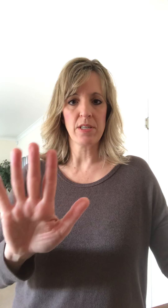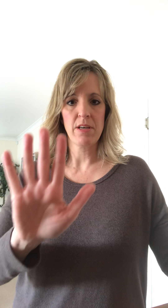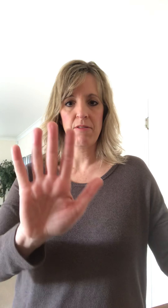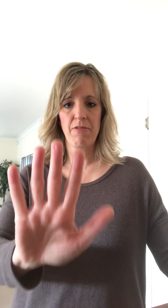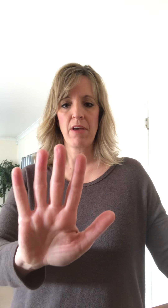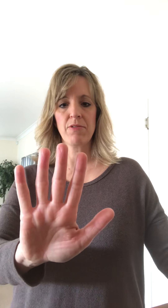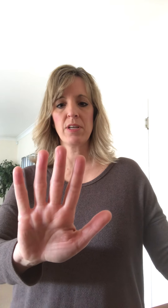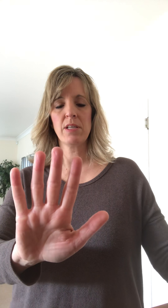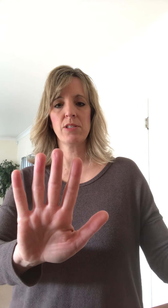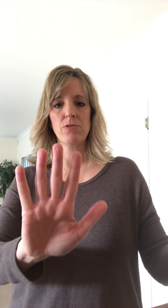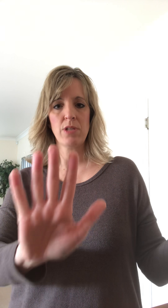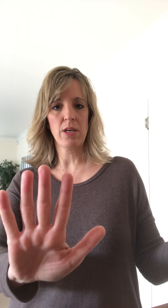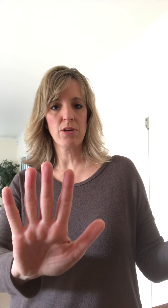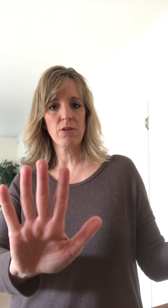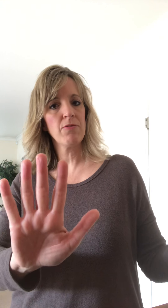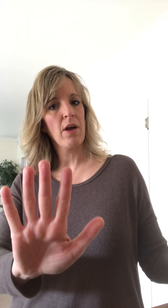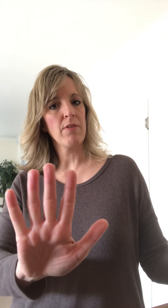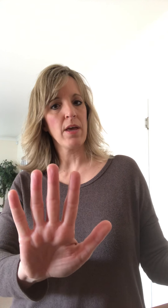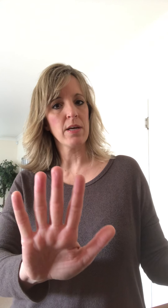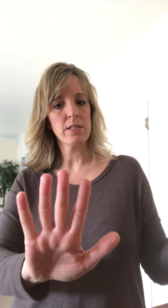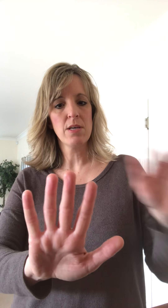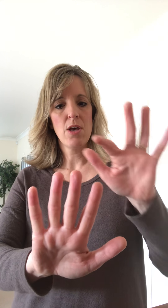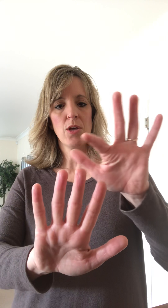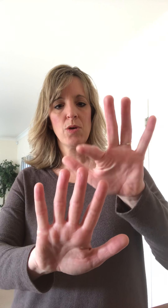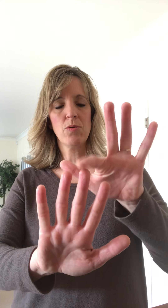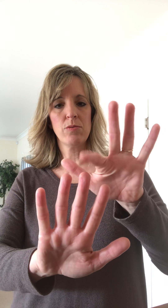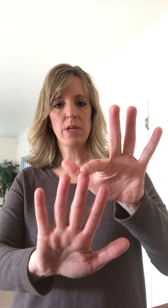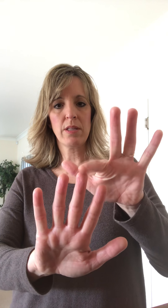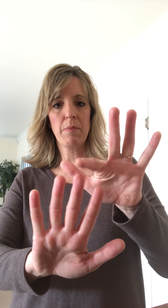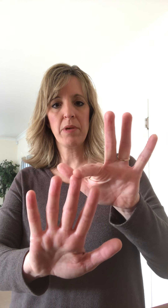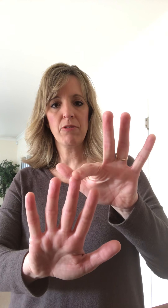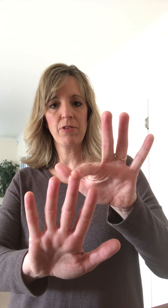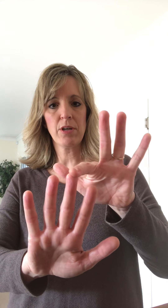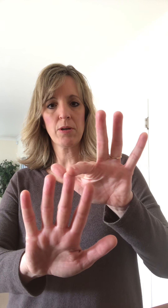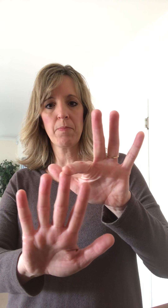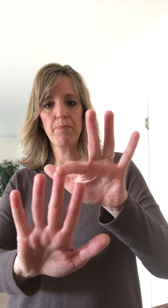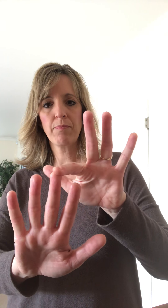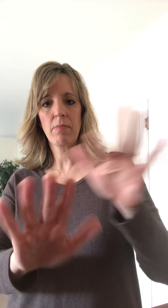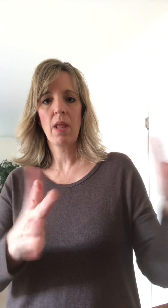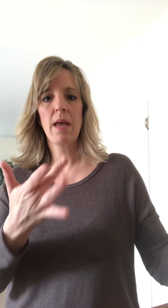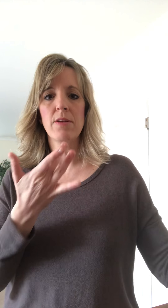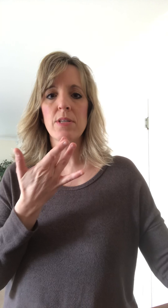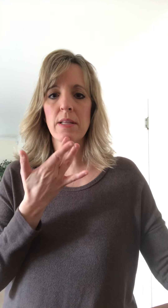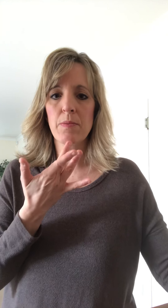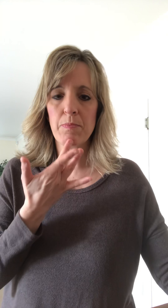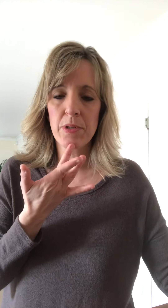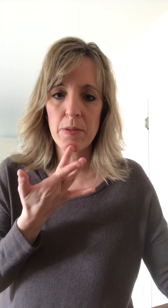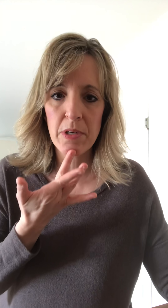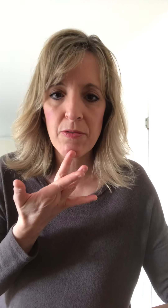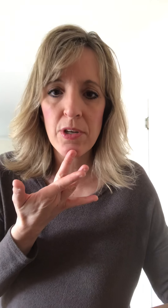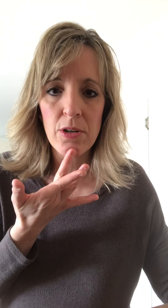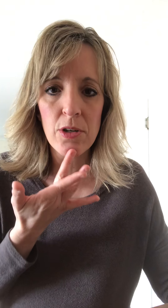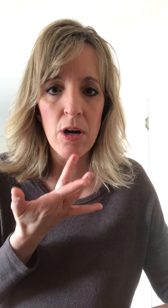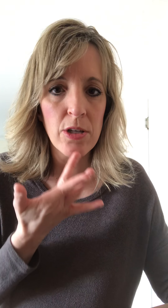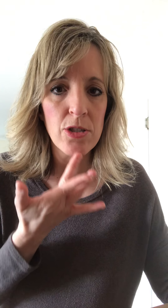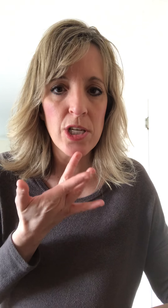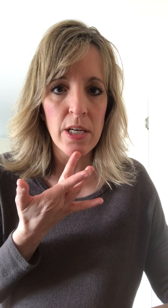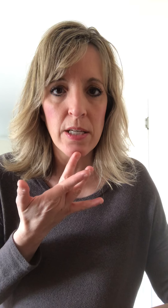Favorite. Favorite is you take your 5 hand, you take the middle finger, and you put the middle finger on your chin